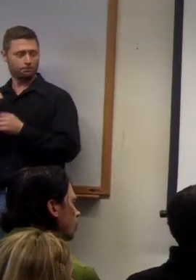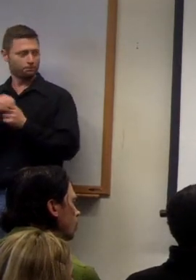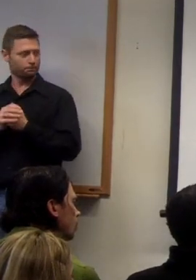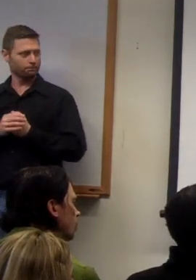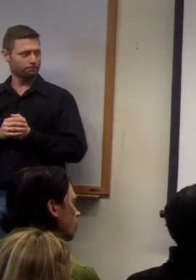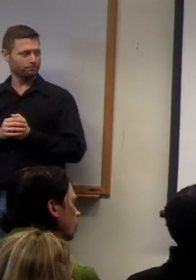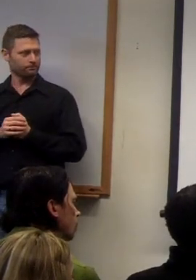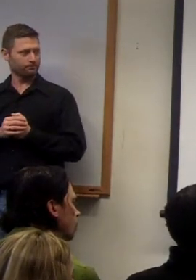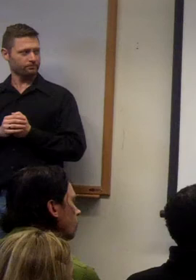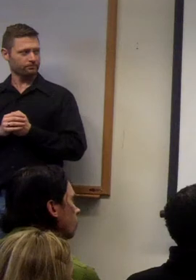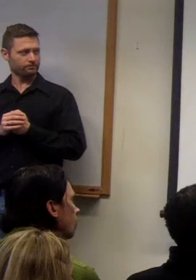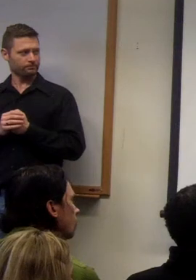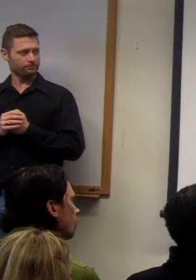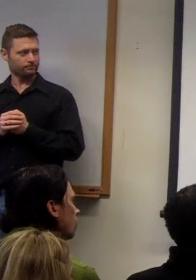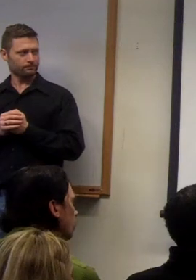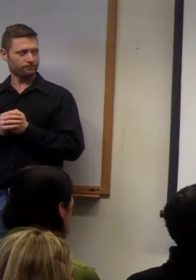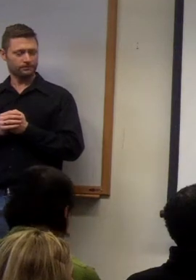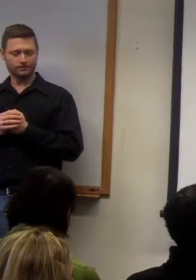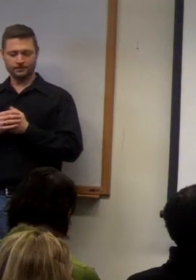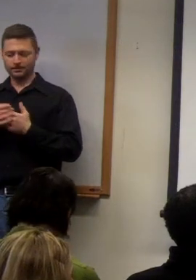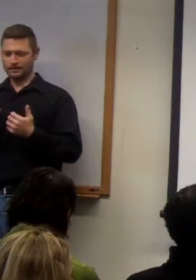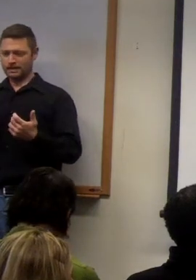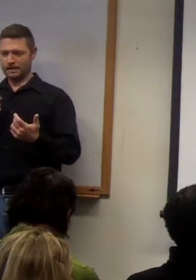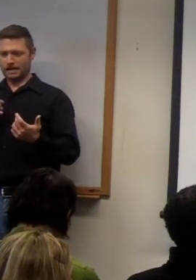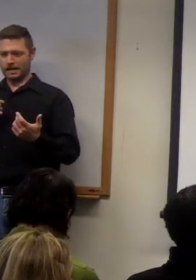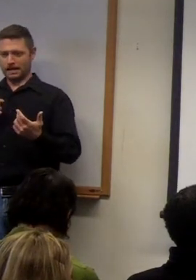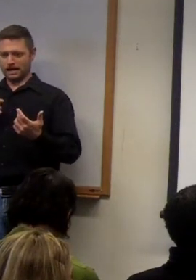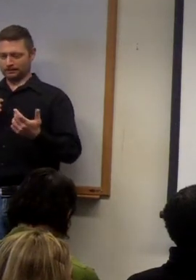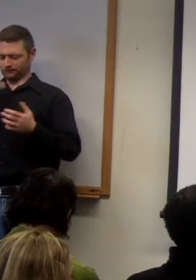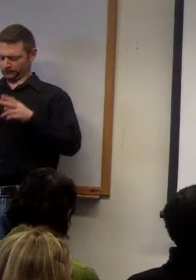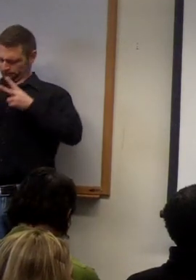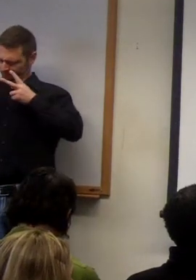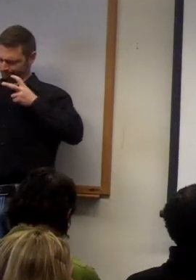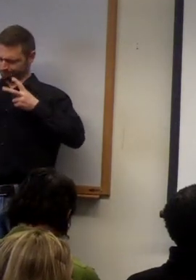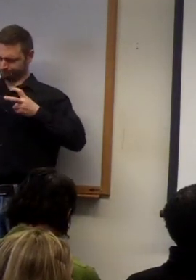I found that I could not tell myself that I loved myself.